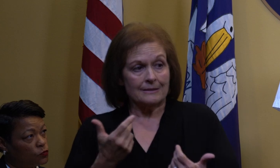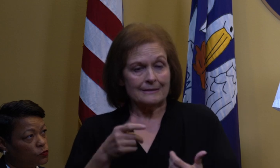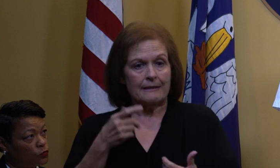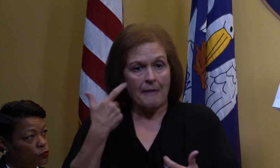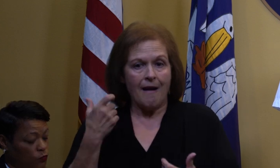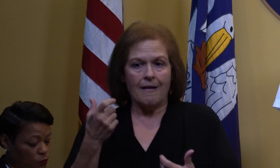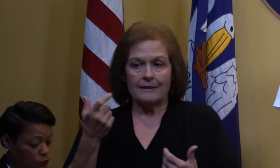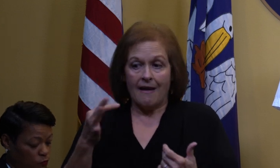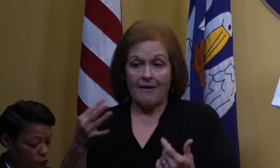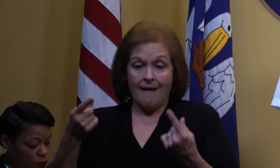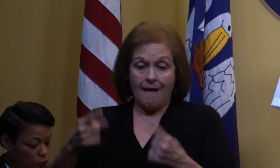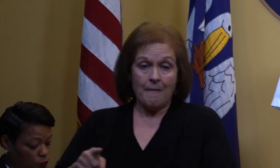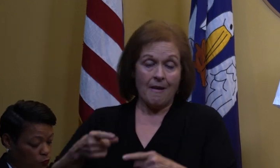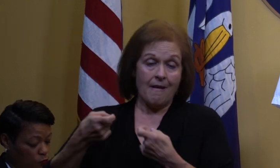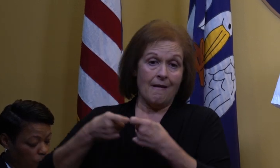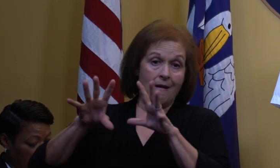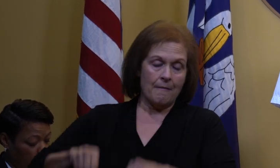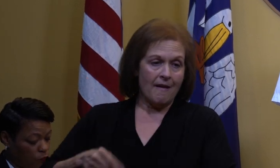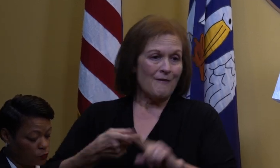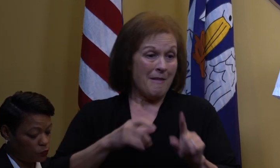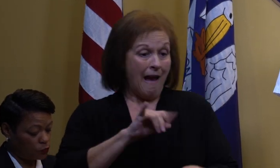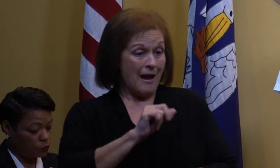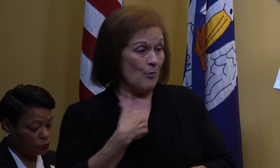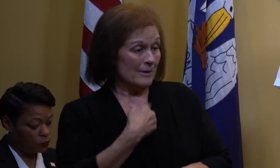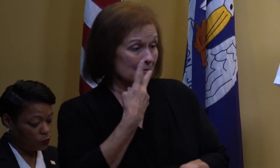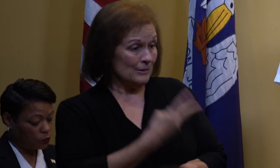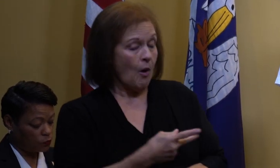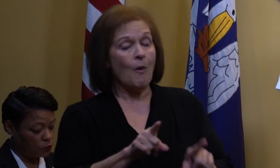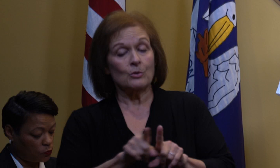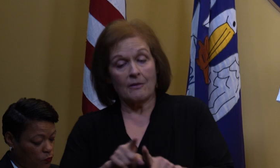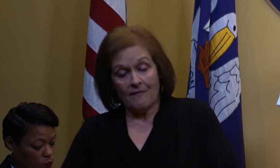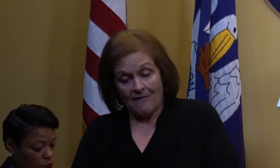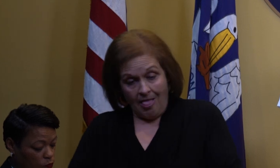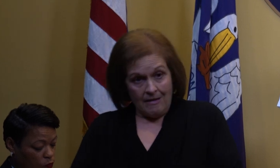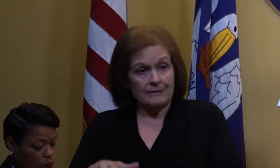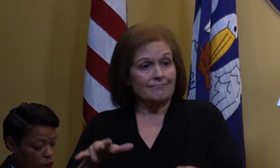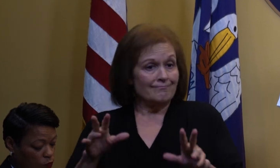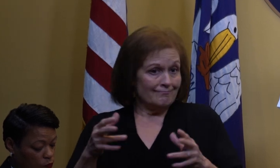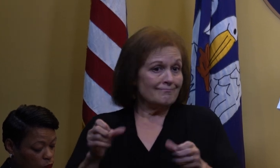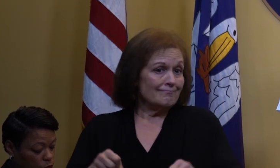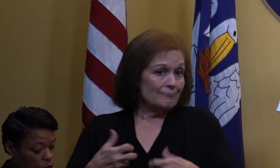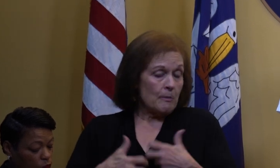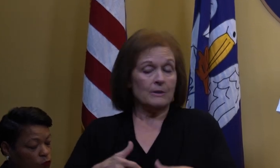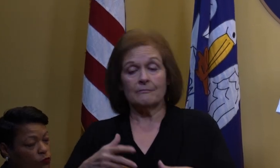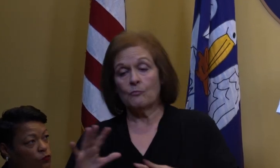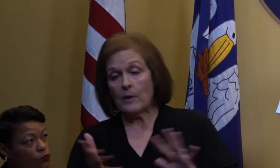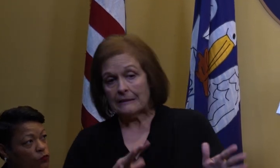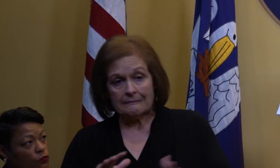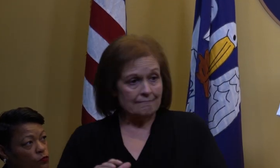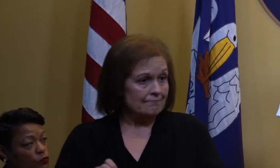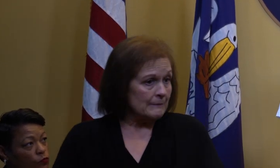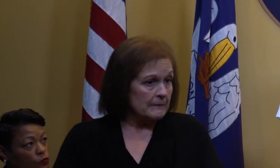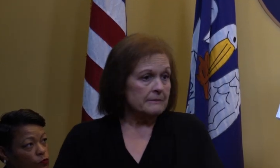power loss, and what we've seen from Hurricane Ida. Obviously, flooding is an issue, and potentially wind damage potentially,